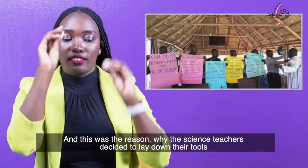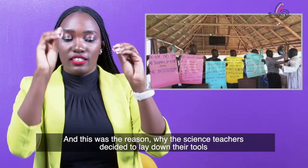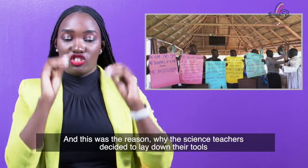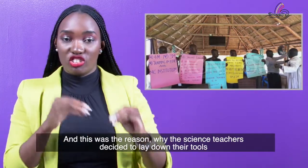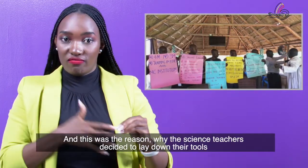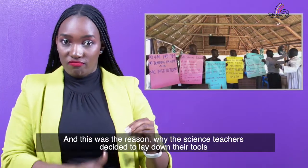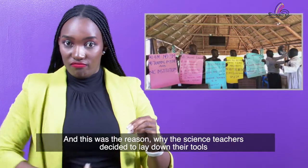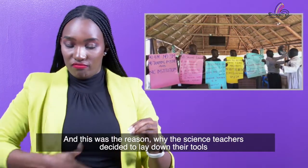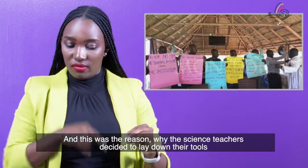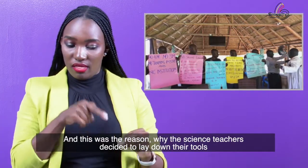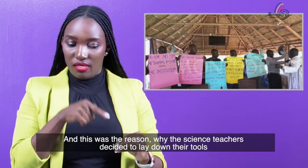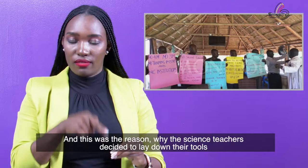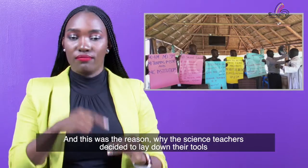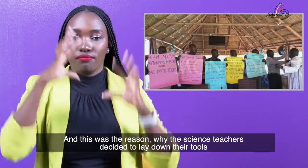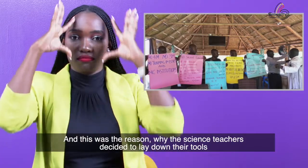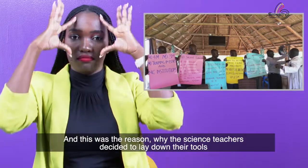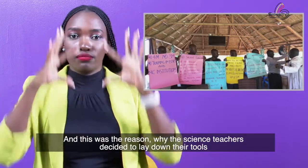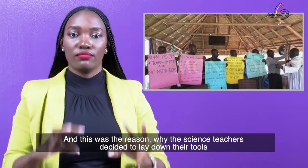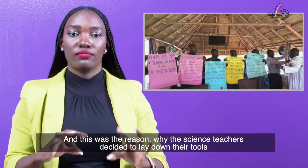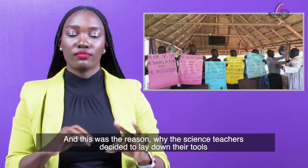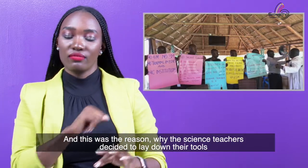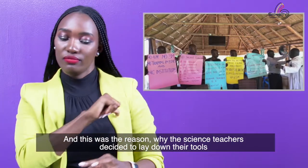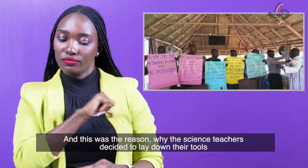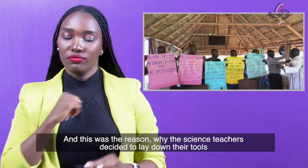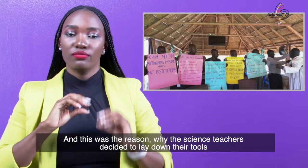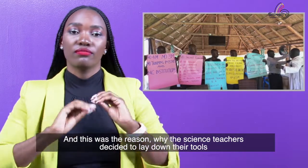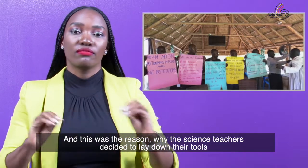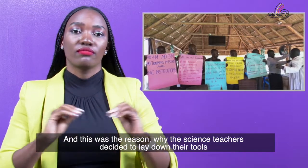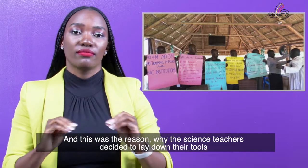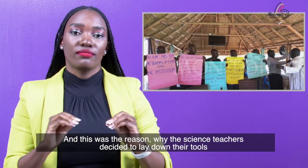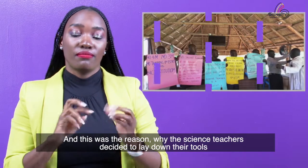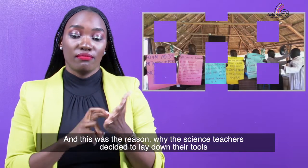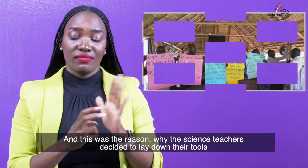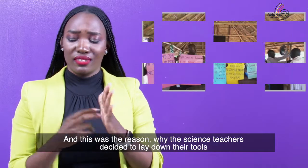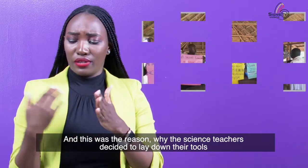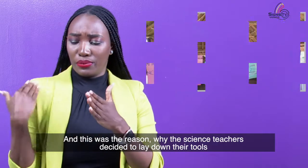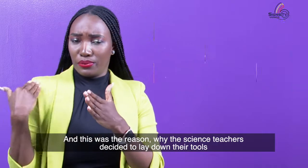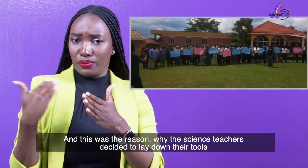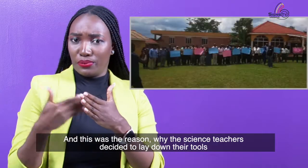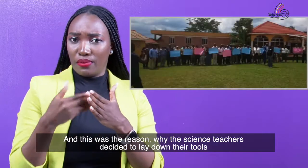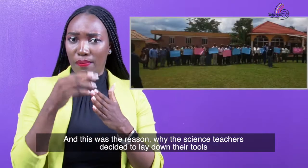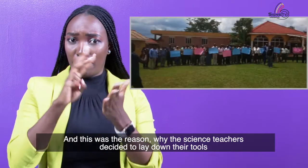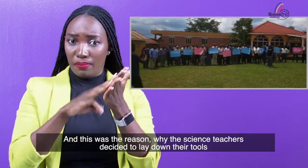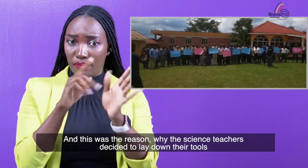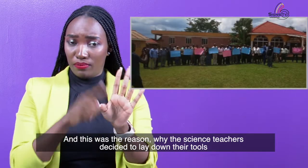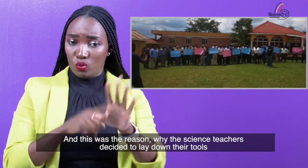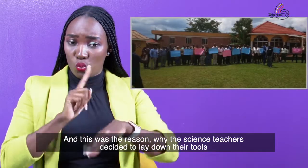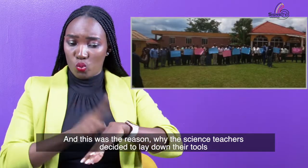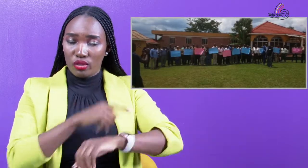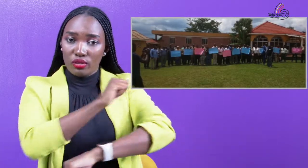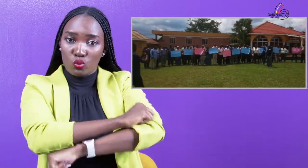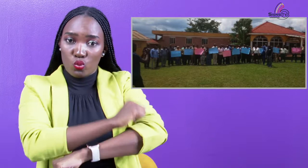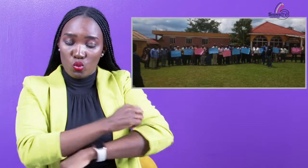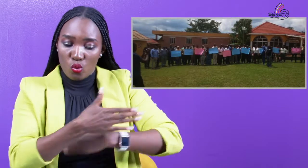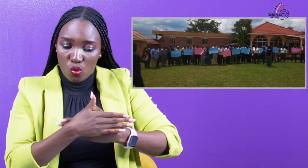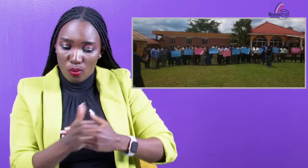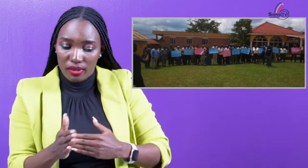And this was the reason why the science teachers decided to lay down their tools.